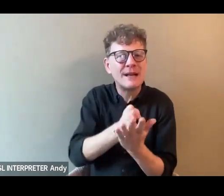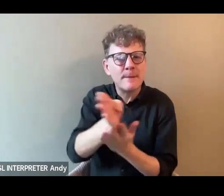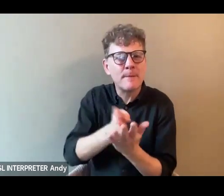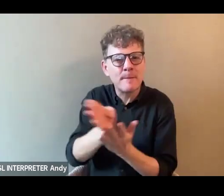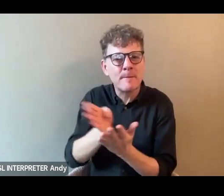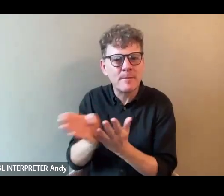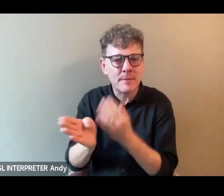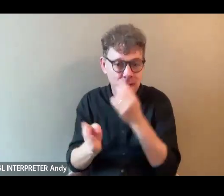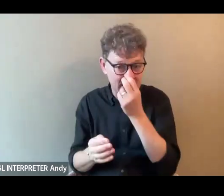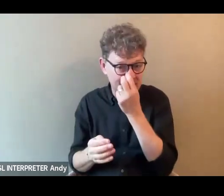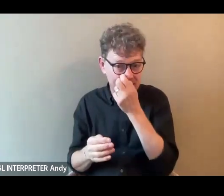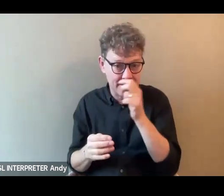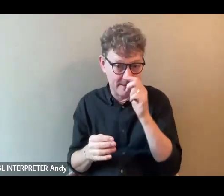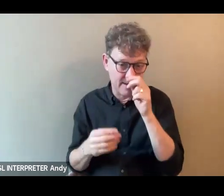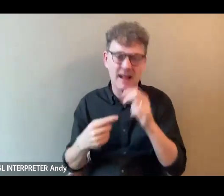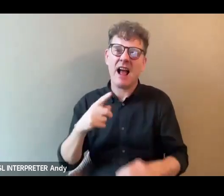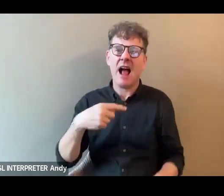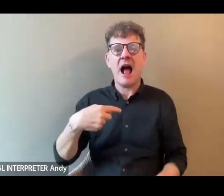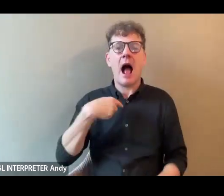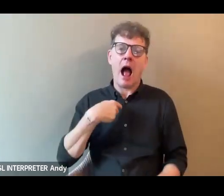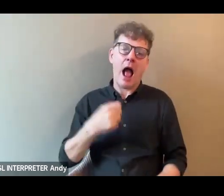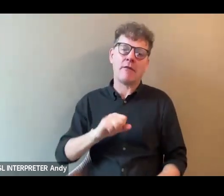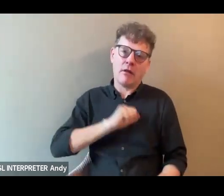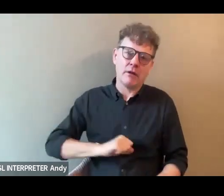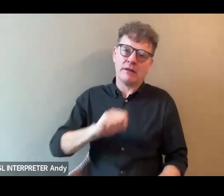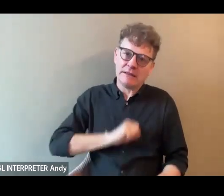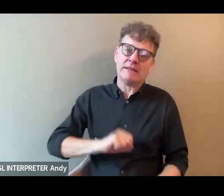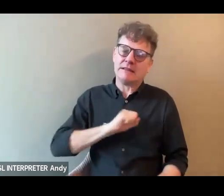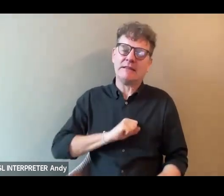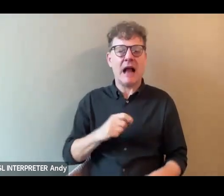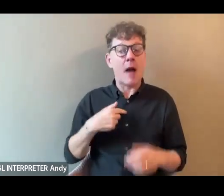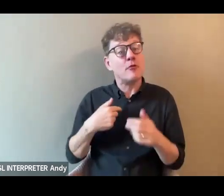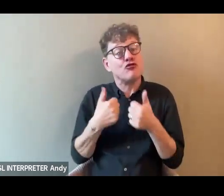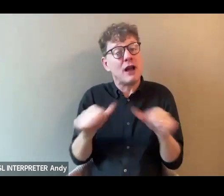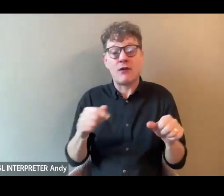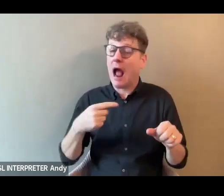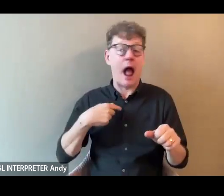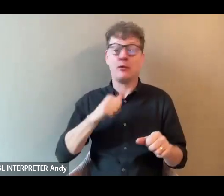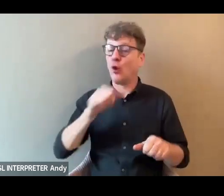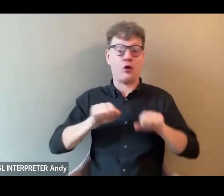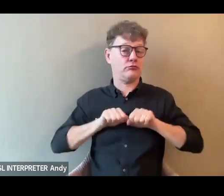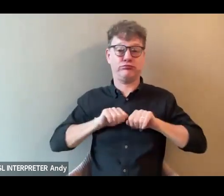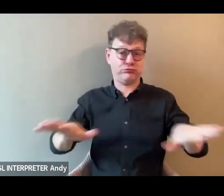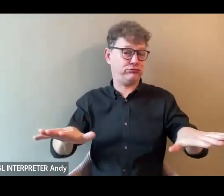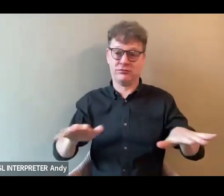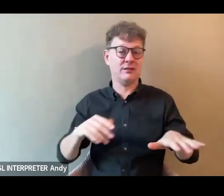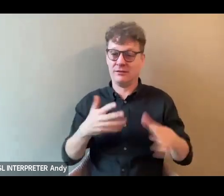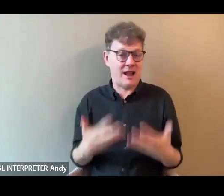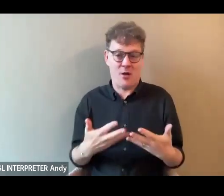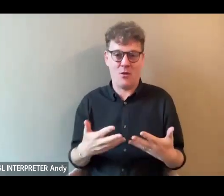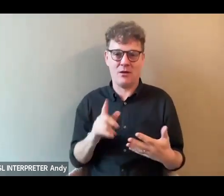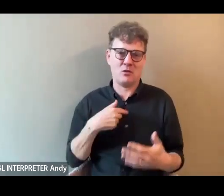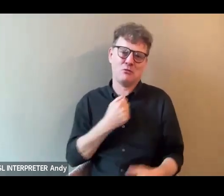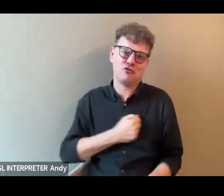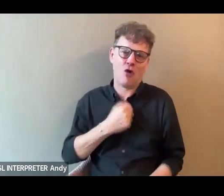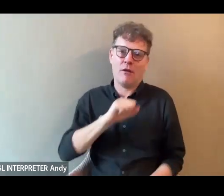in the recovery stage of some disgusting upper respiratory infections. So if I start coughing, I promise you I'm not contagious anymore, but if it does bother anybody, I will